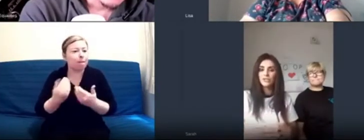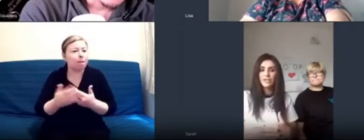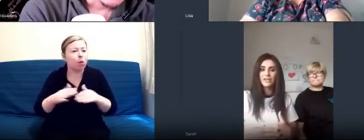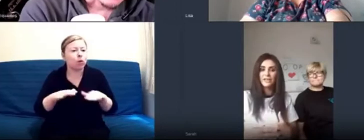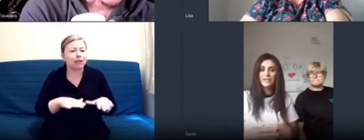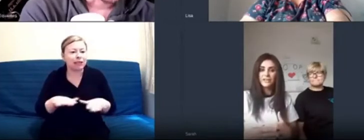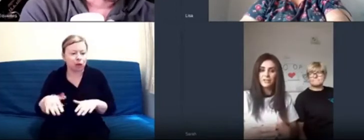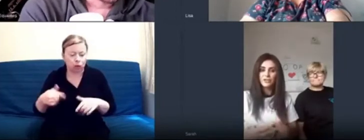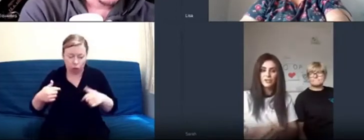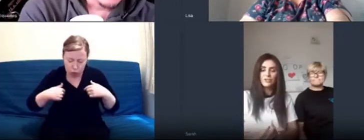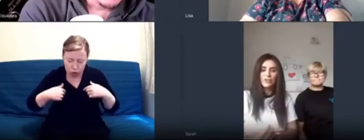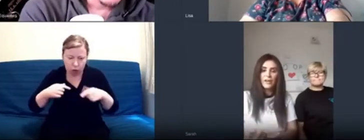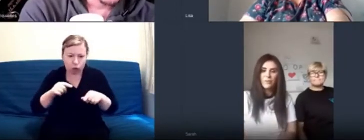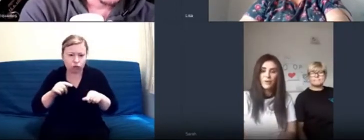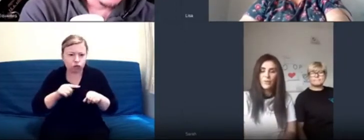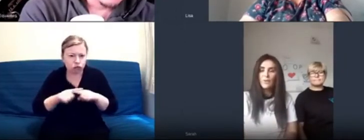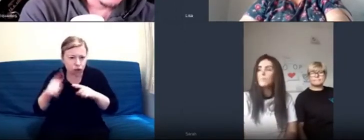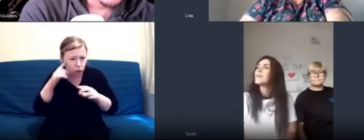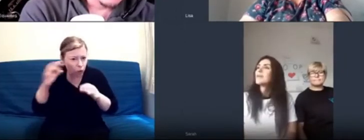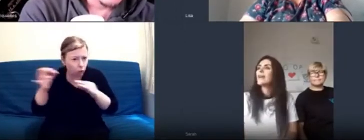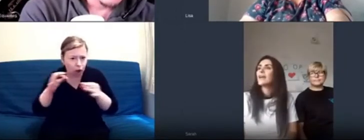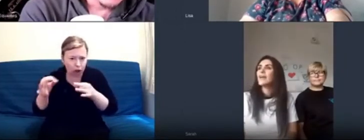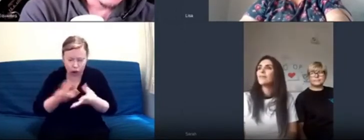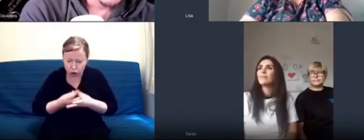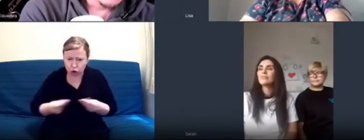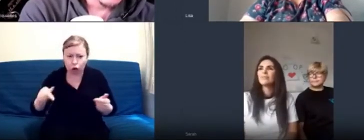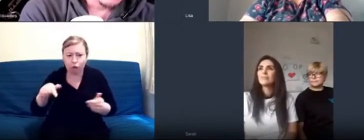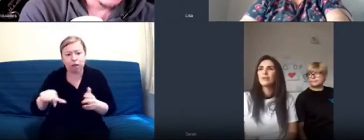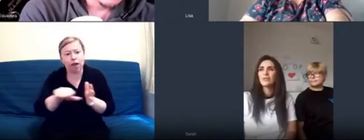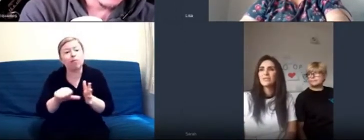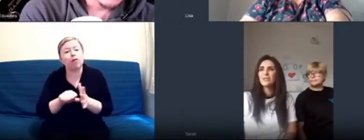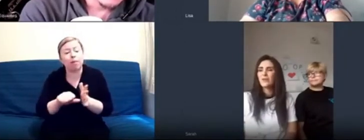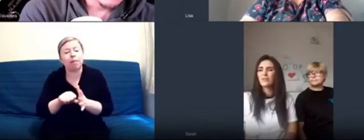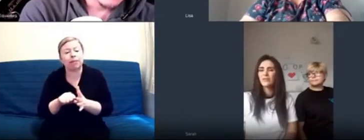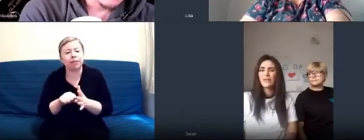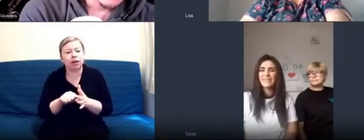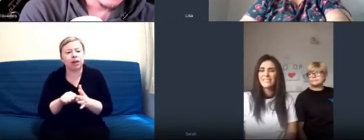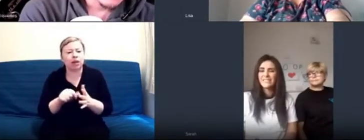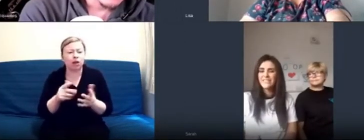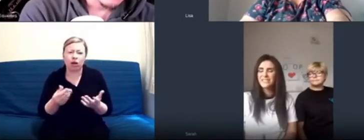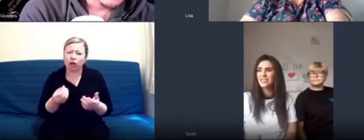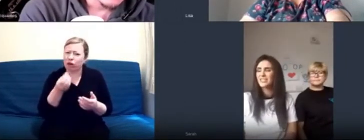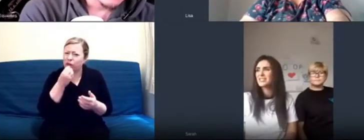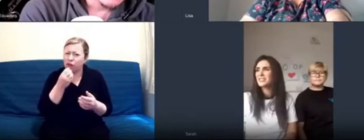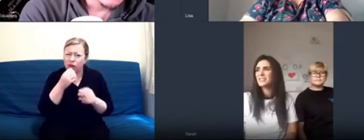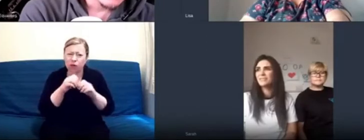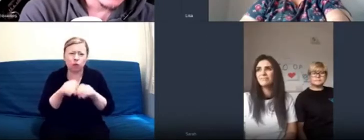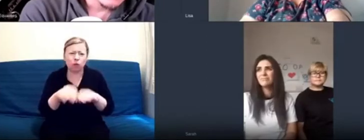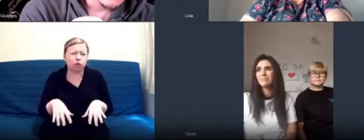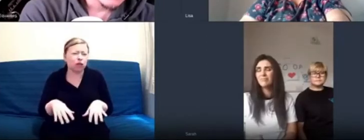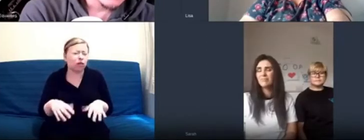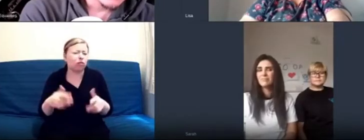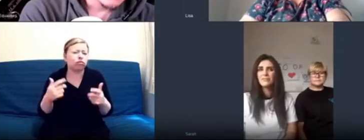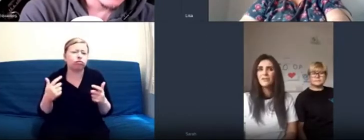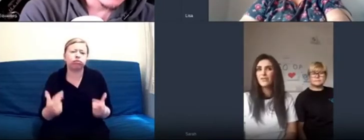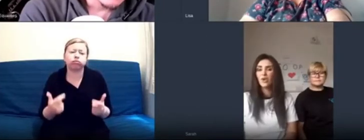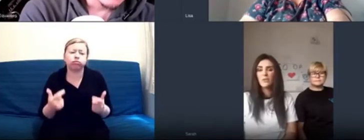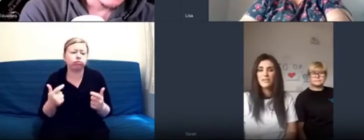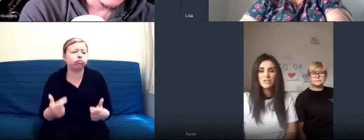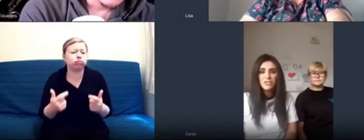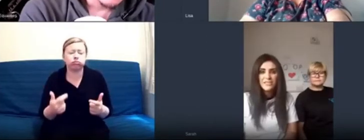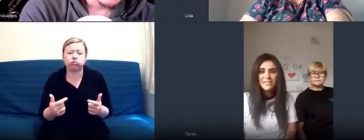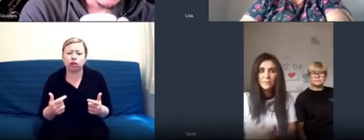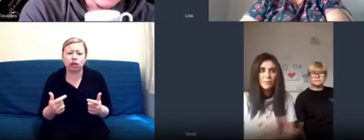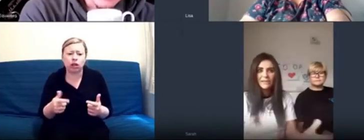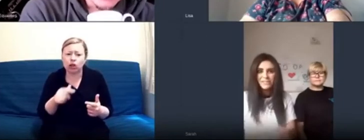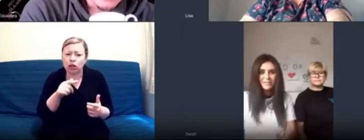sort of solution to that problem. Because the amount of waste is just